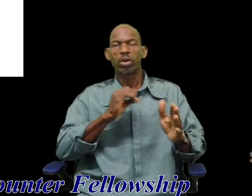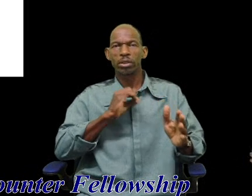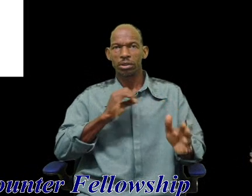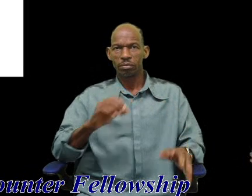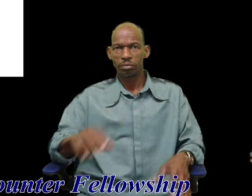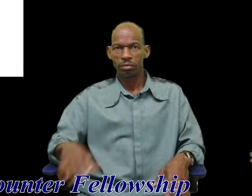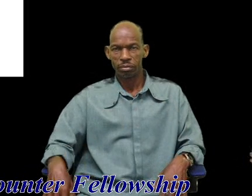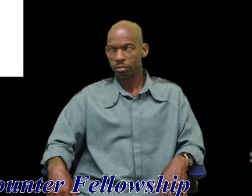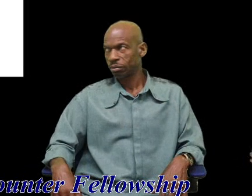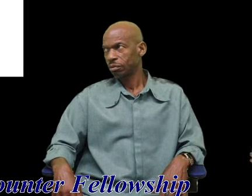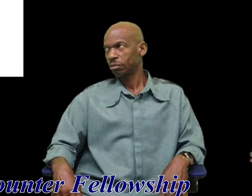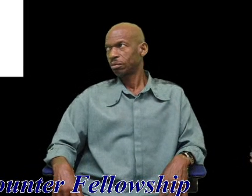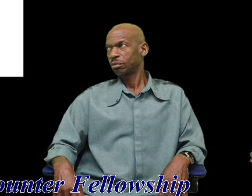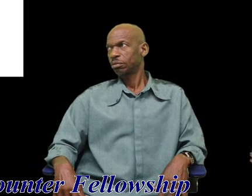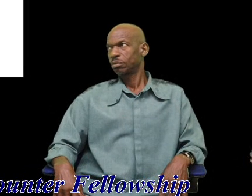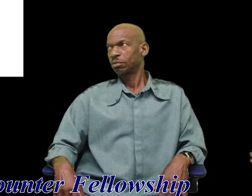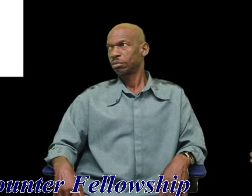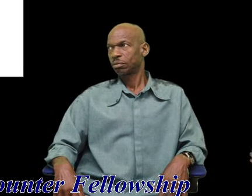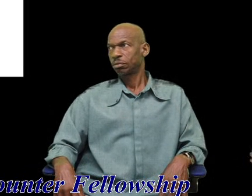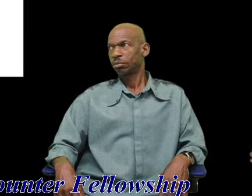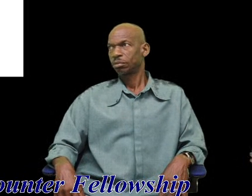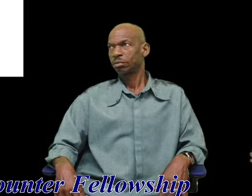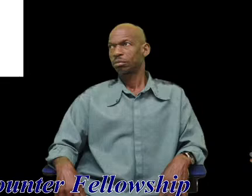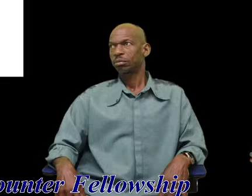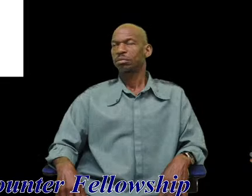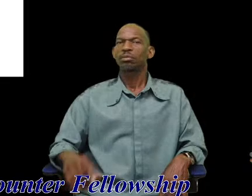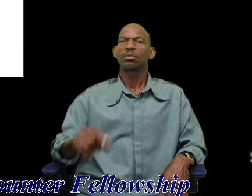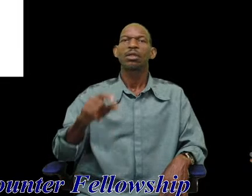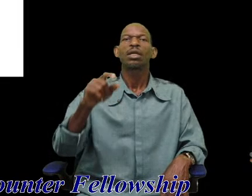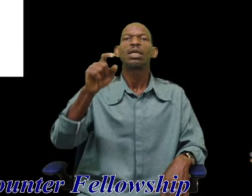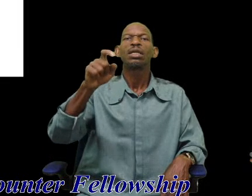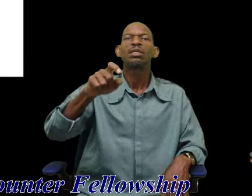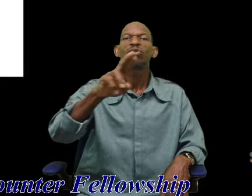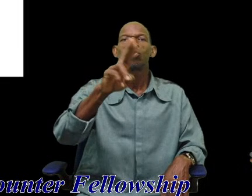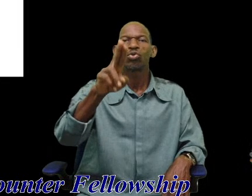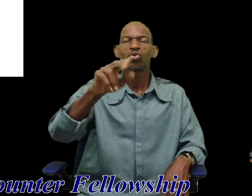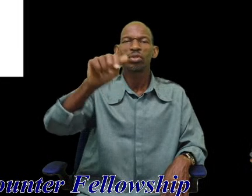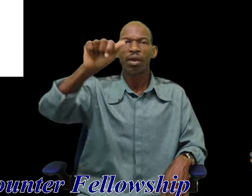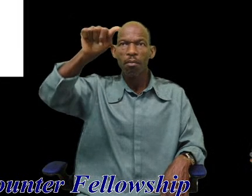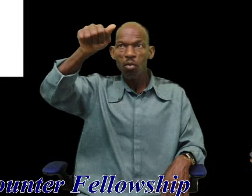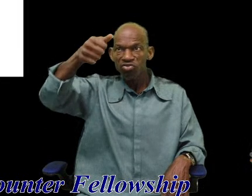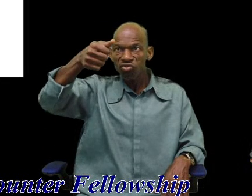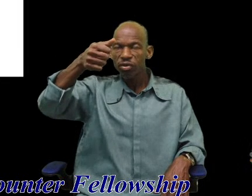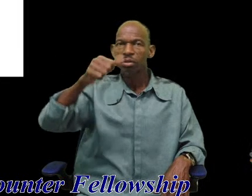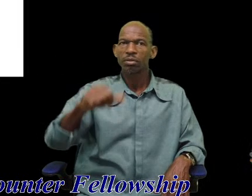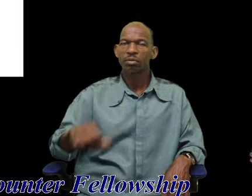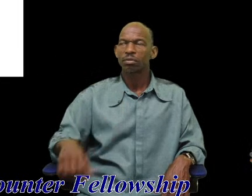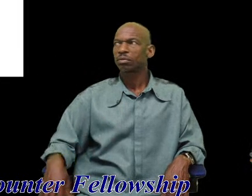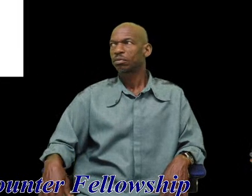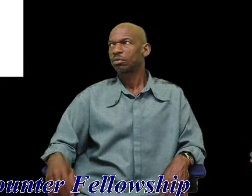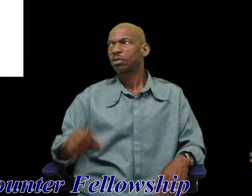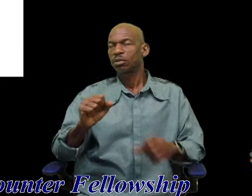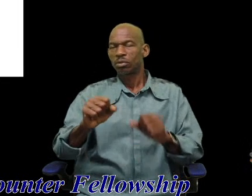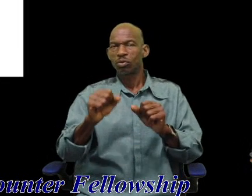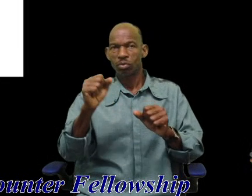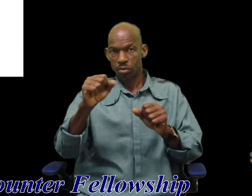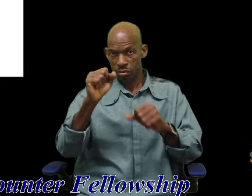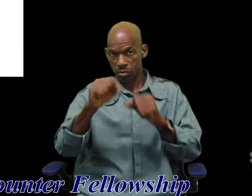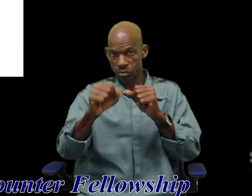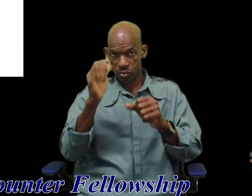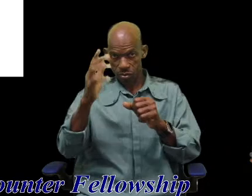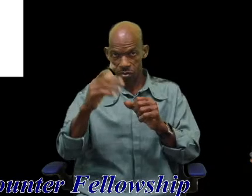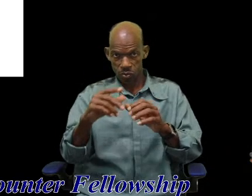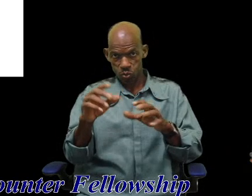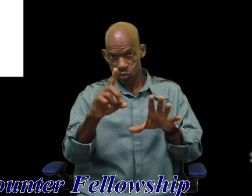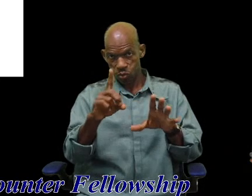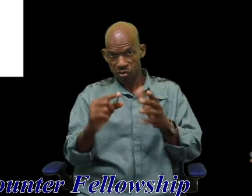ownership? Using the apostrophe. So I'm going to do the first example as I did the one before.